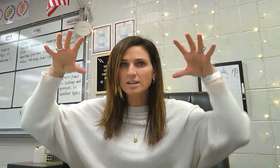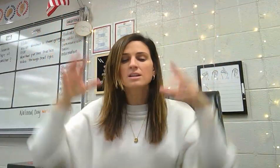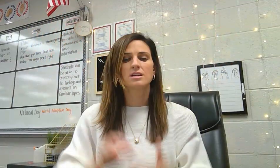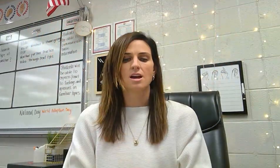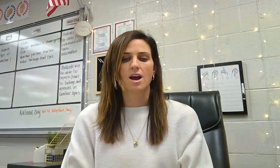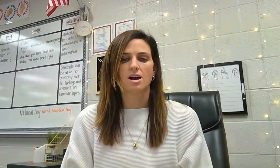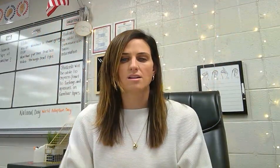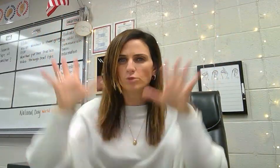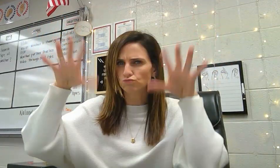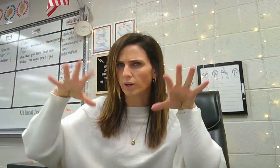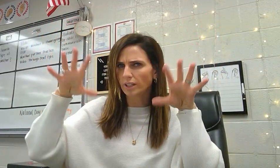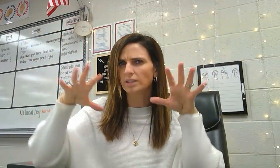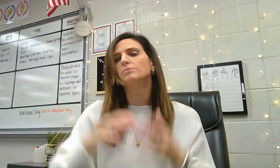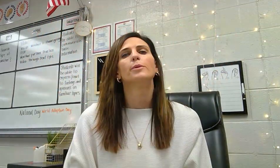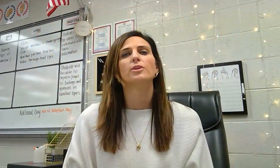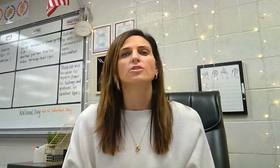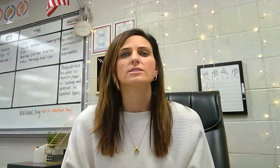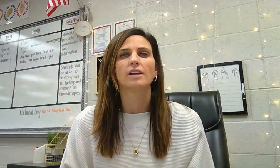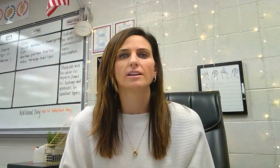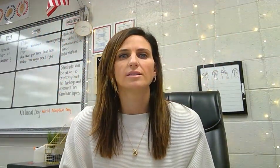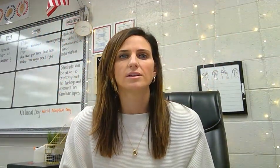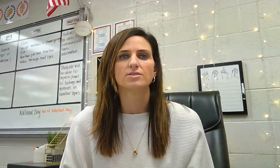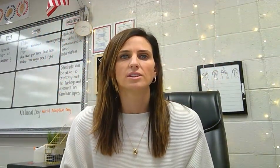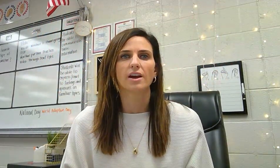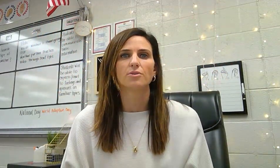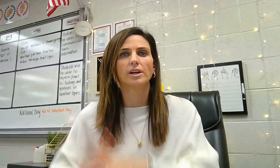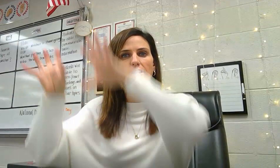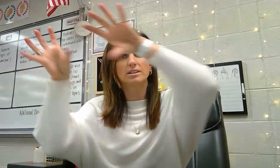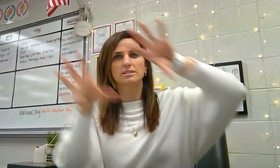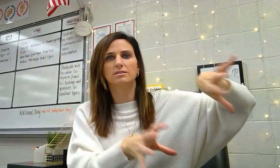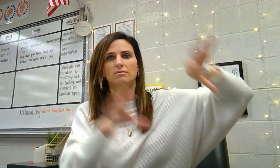rain. Rain, remember you can sign it based on how the rain is.